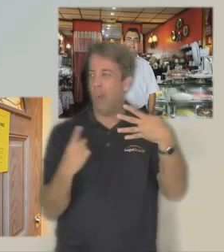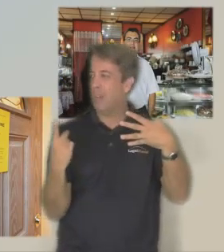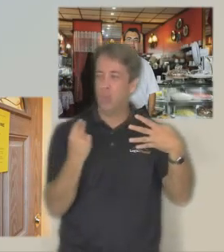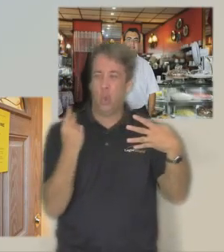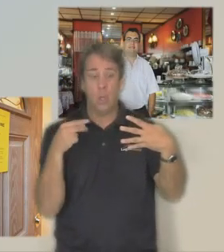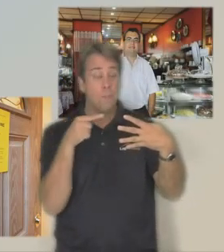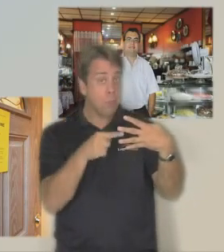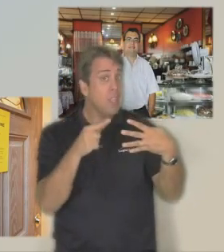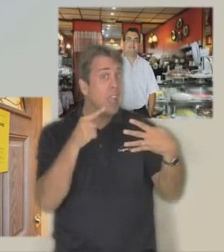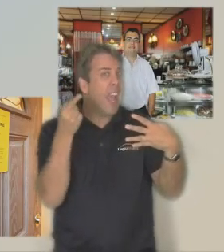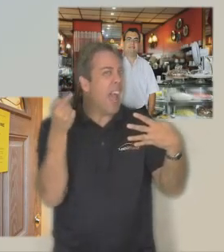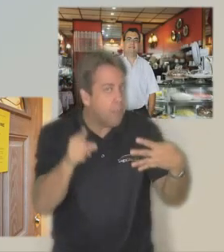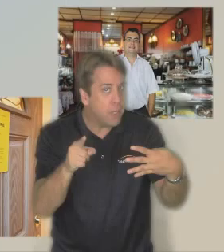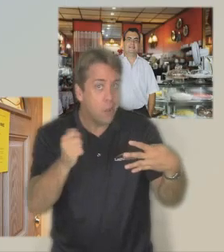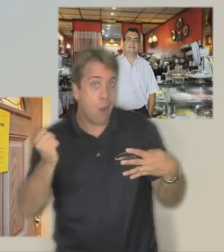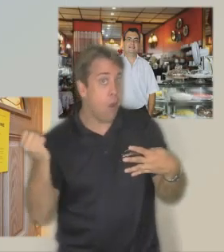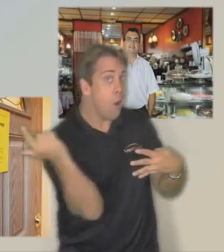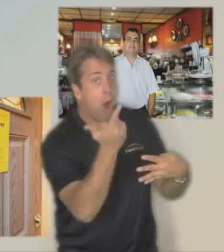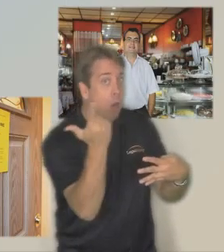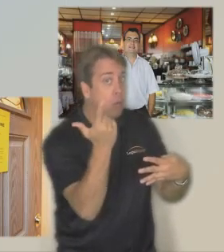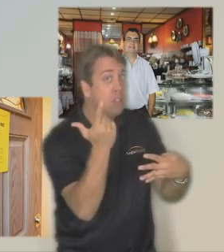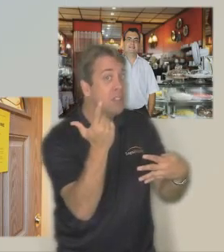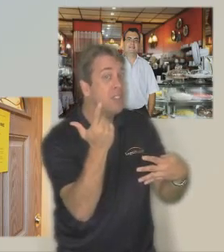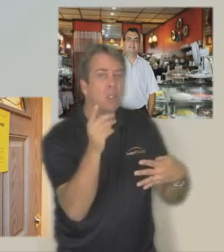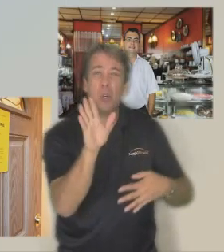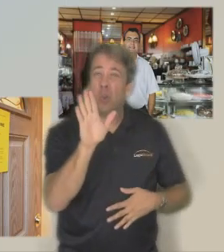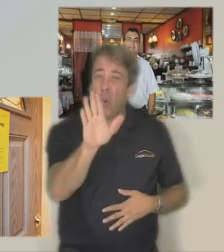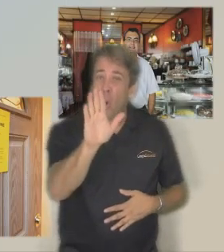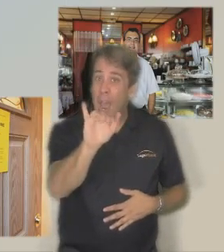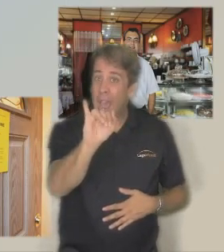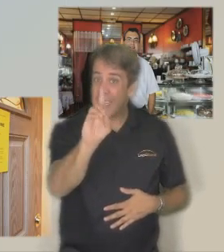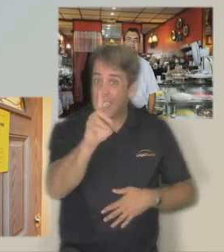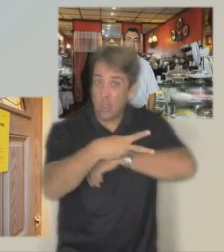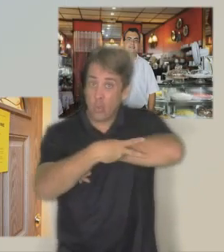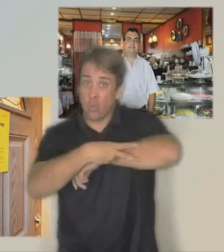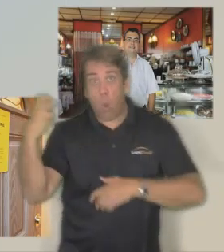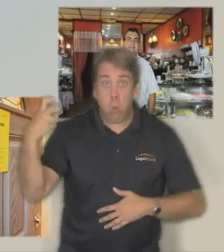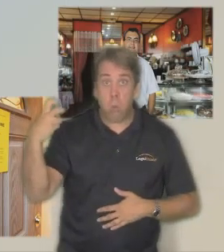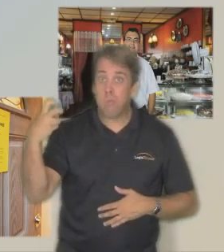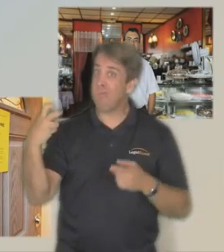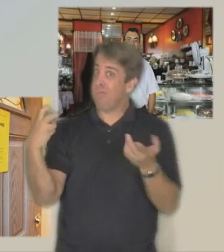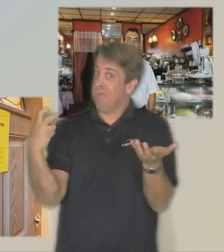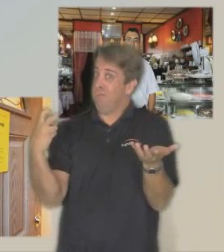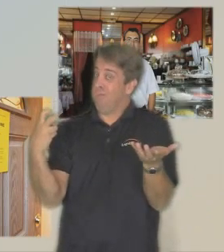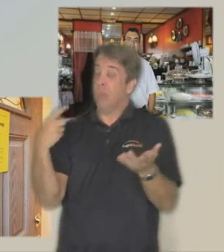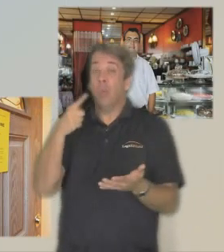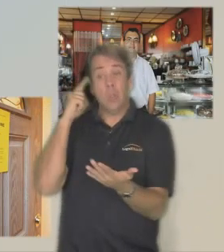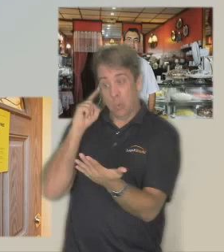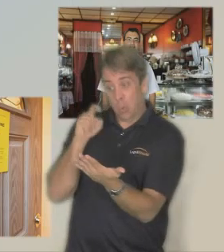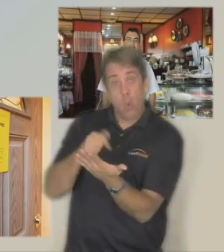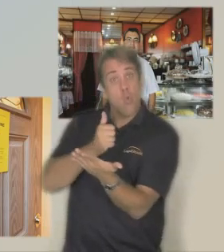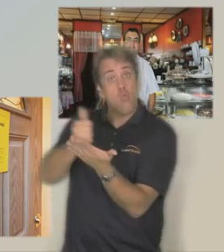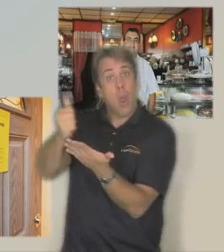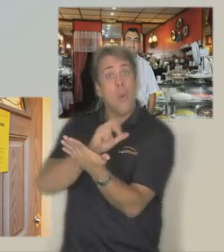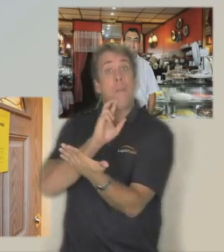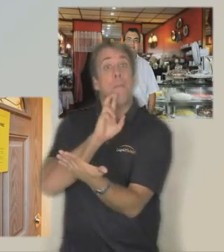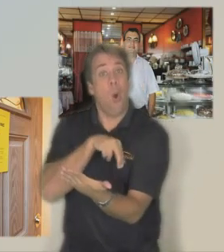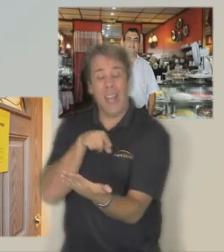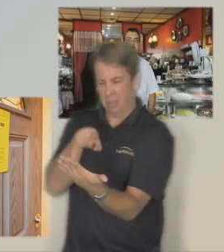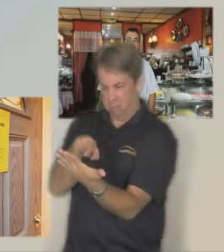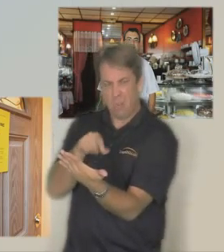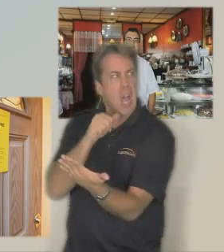You see, these are common everyday issues and they are endless in nature. Has your identity ever been stolen, or have you ever had something